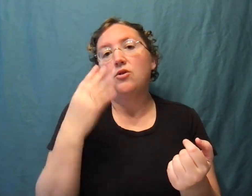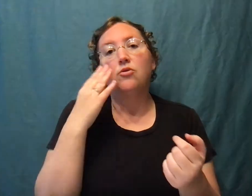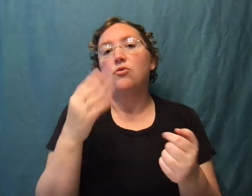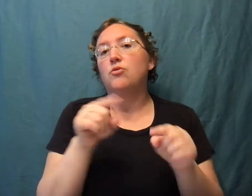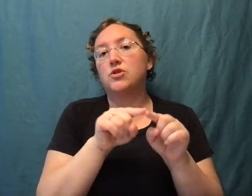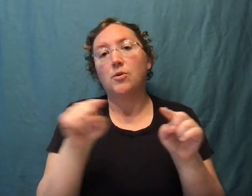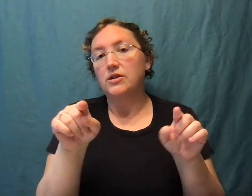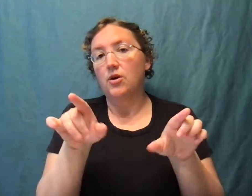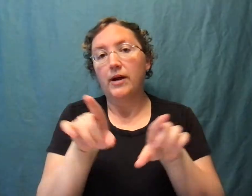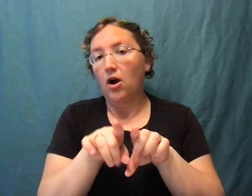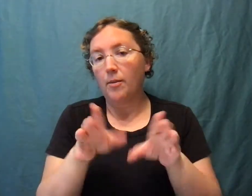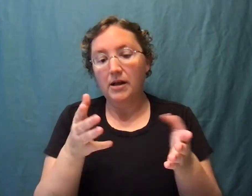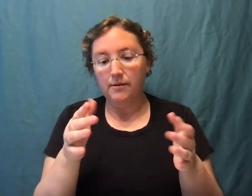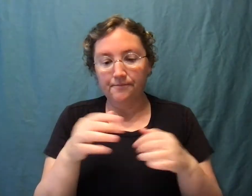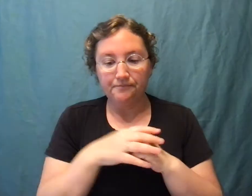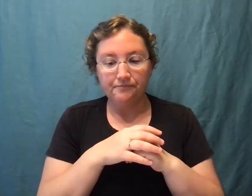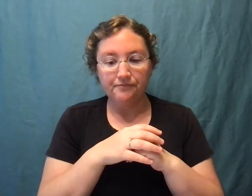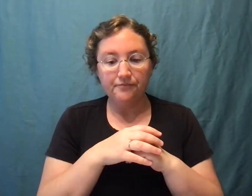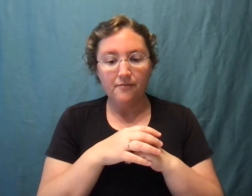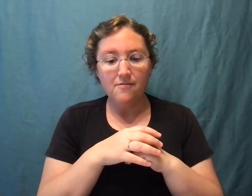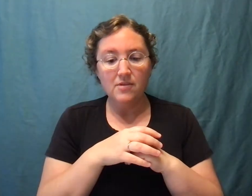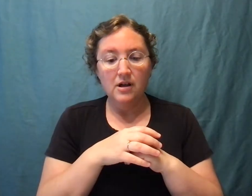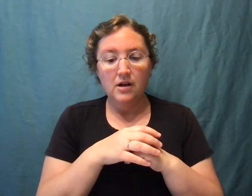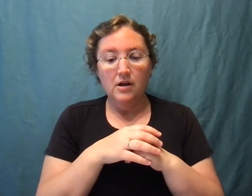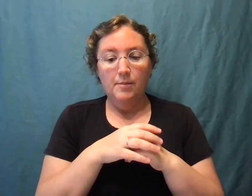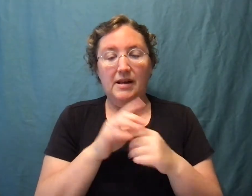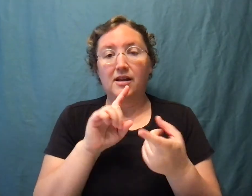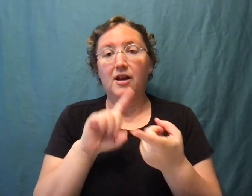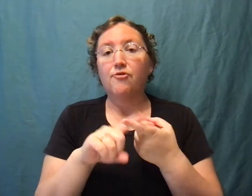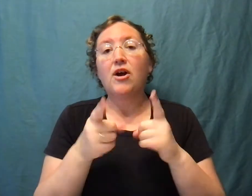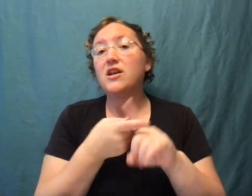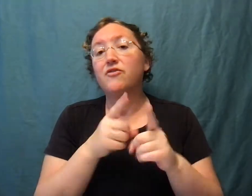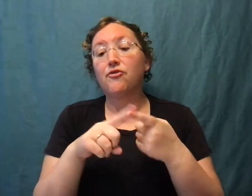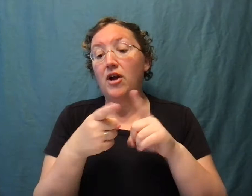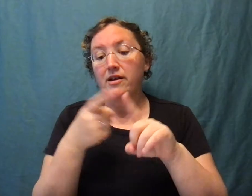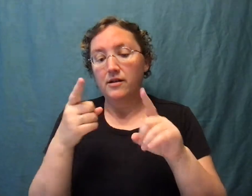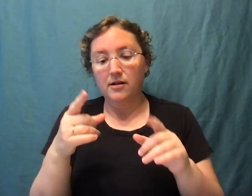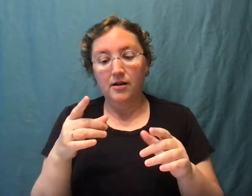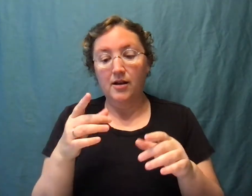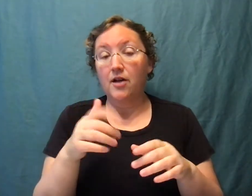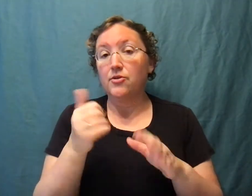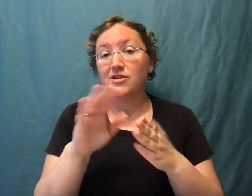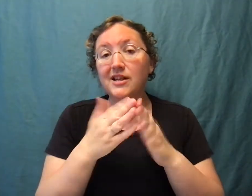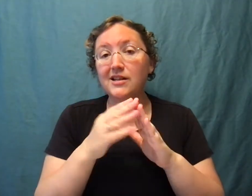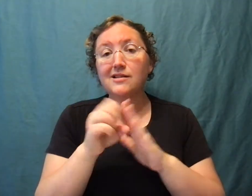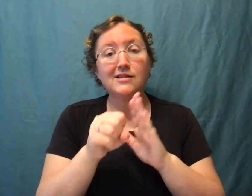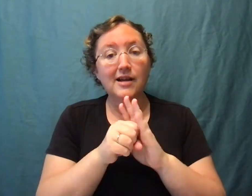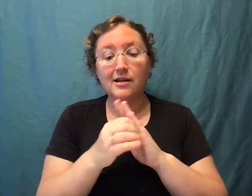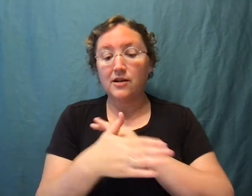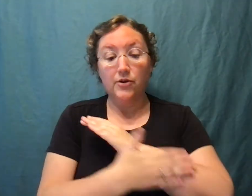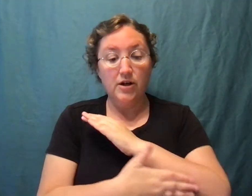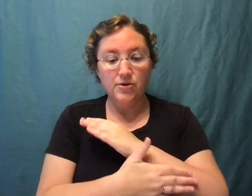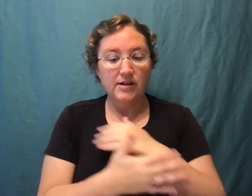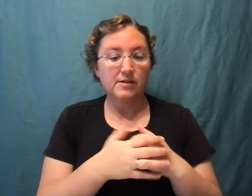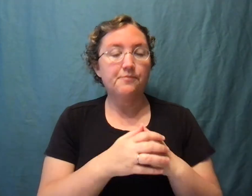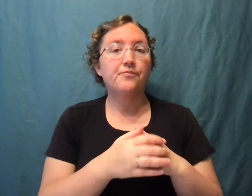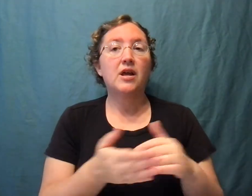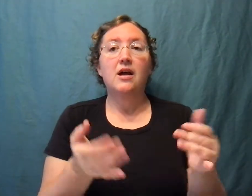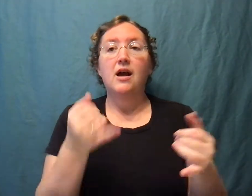knew so-and-so in common. Meaning a friend of a friend in other cities, states, other countries. And